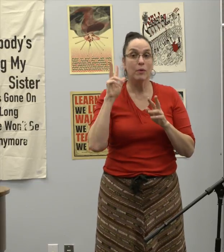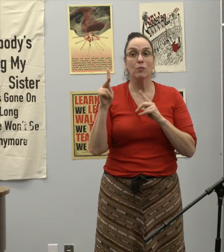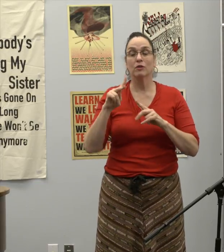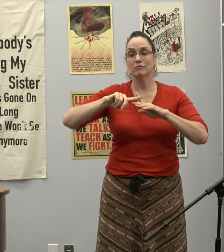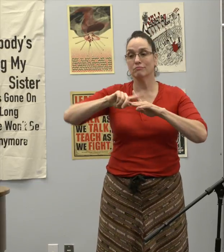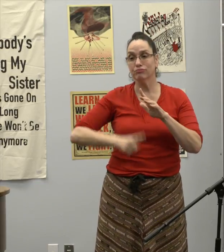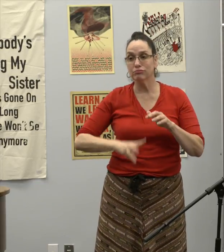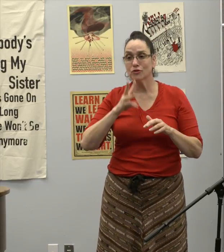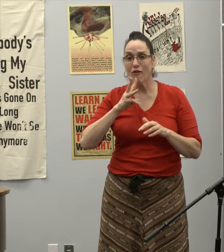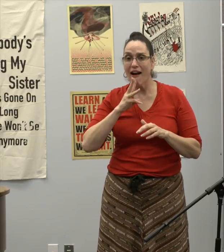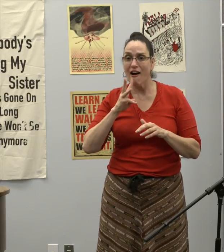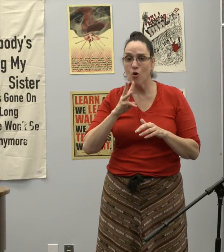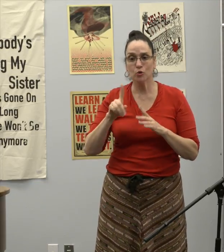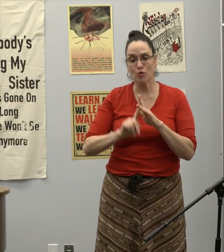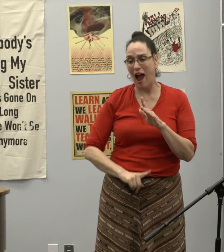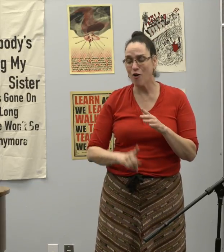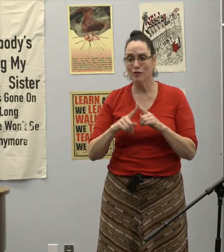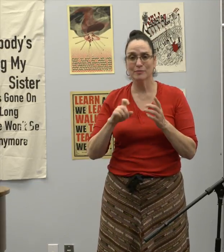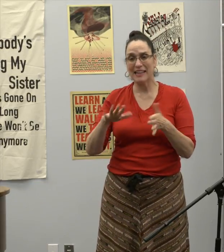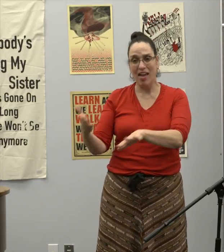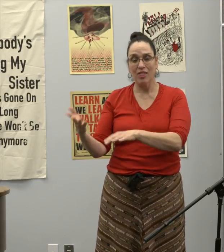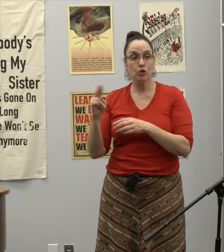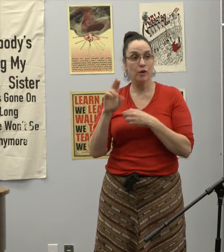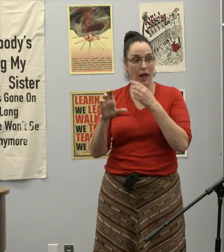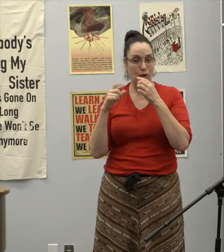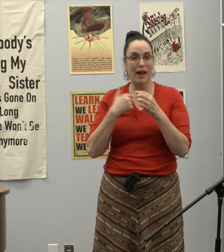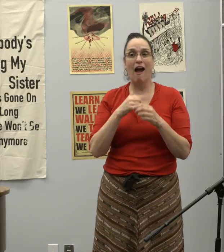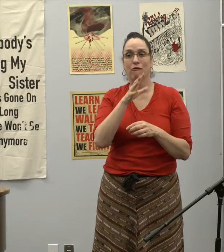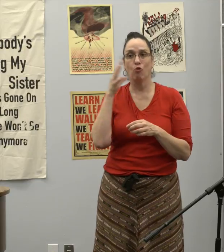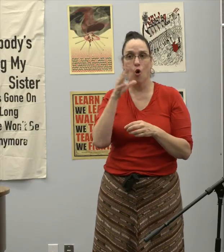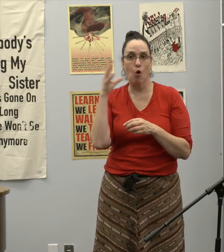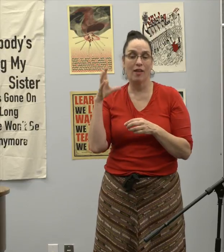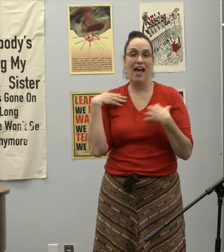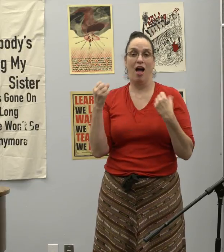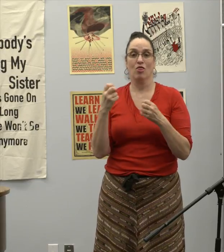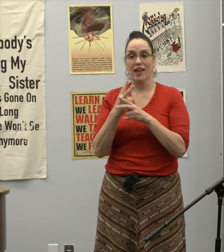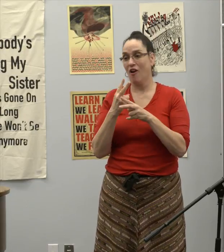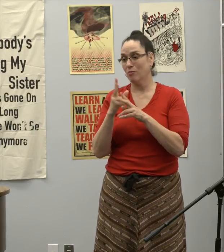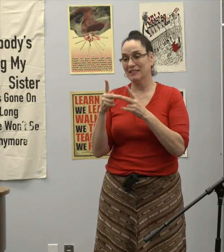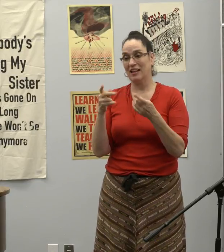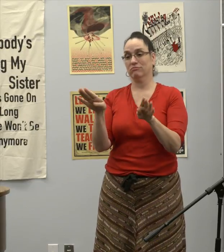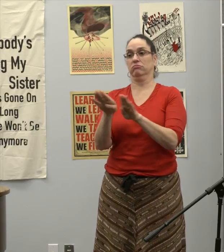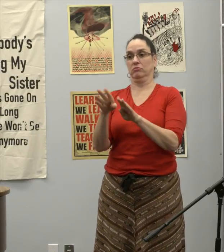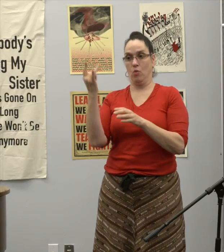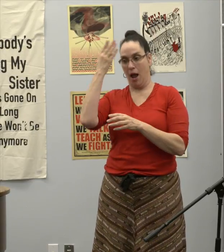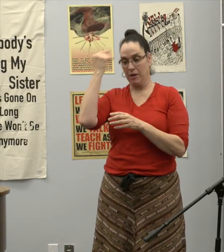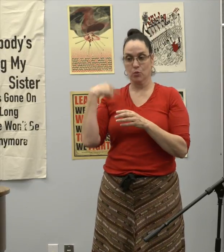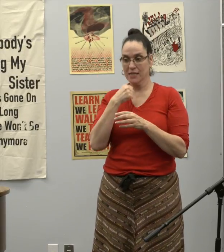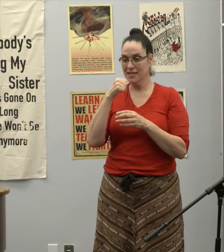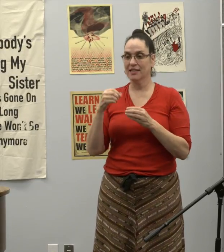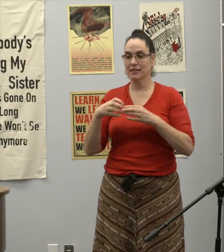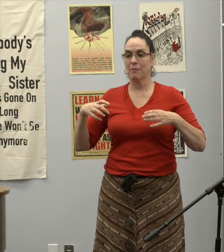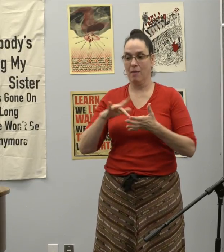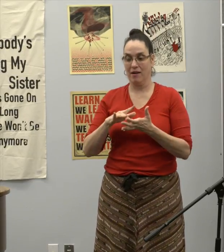rural hospitals that have had to close because we didn't expand Medicaid. Now, that's another sort of good thing,